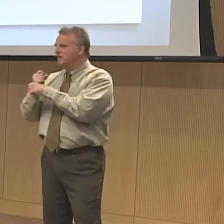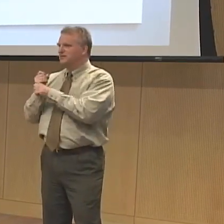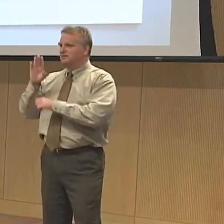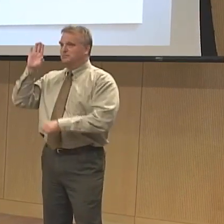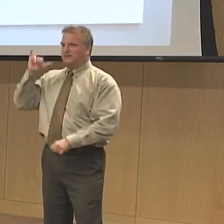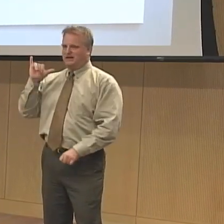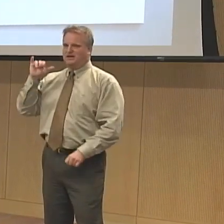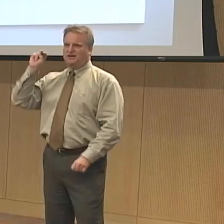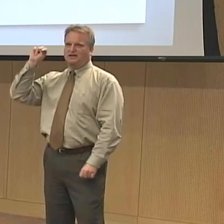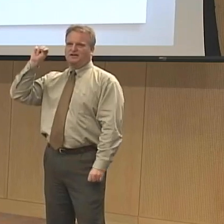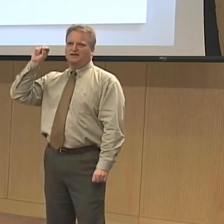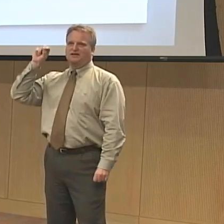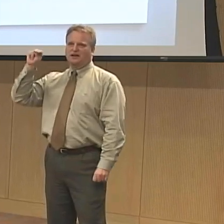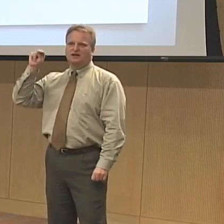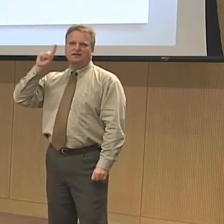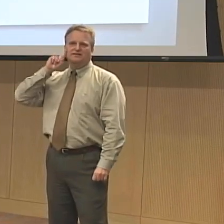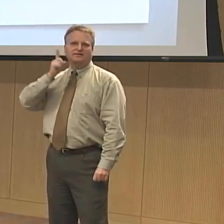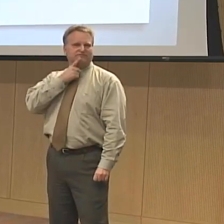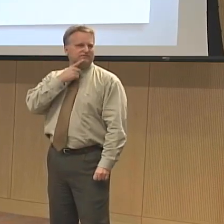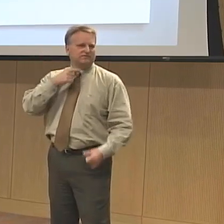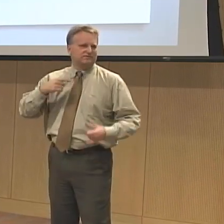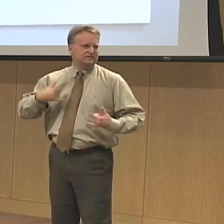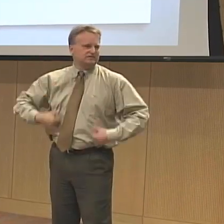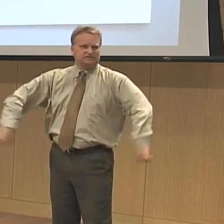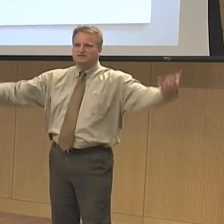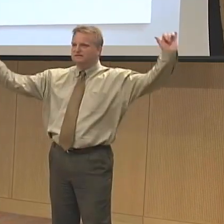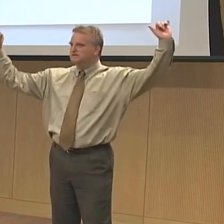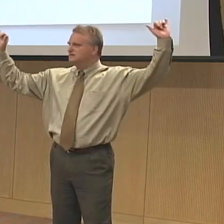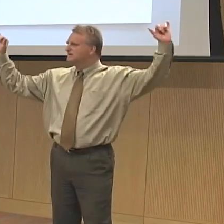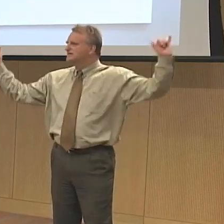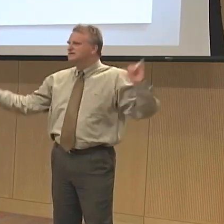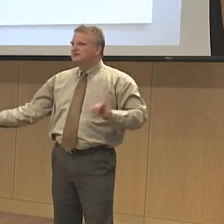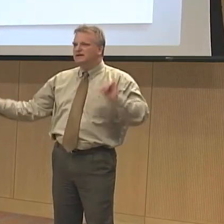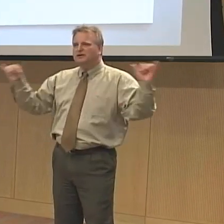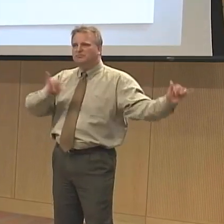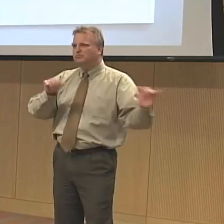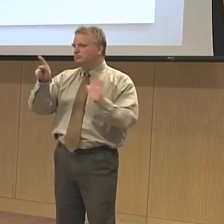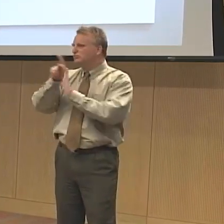decisions are made by non-deaf people. Still, to this day and age,